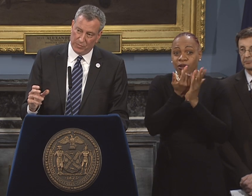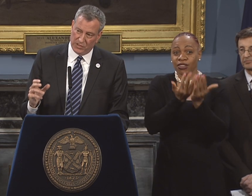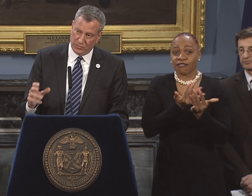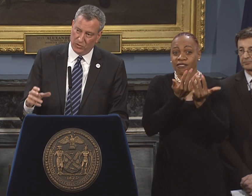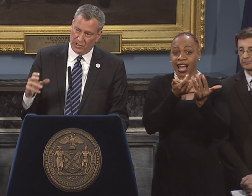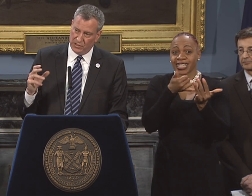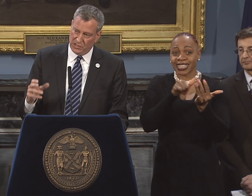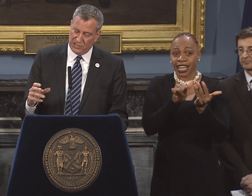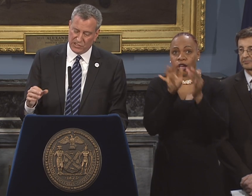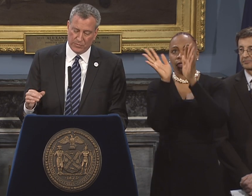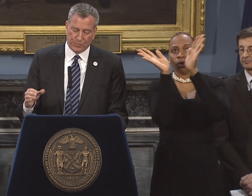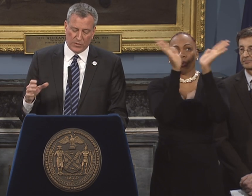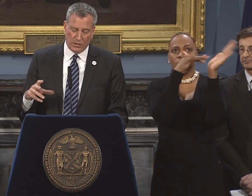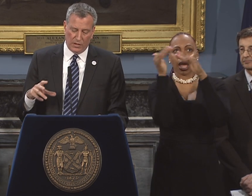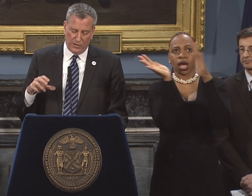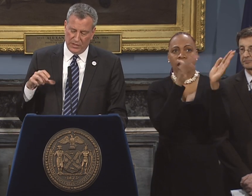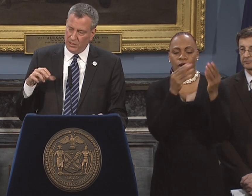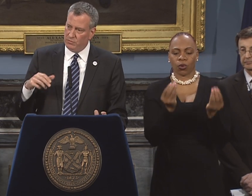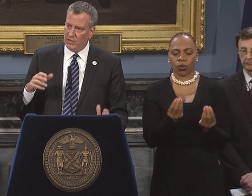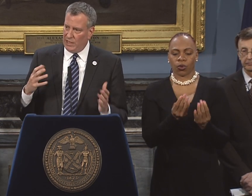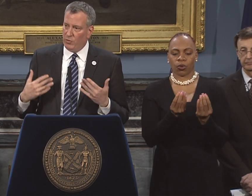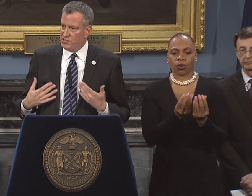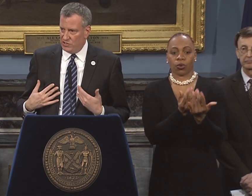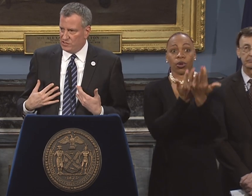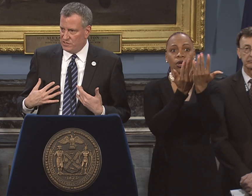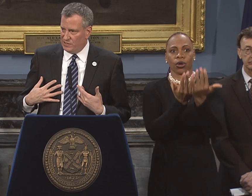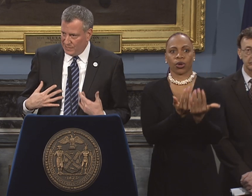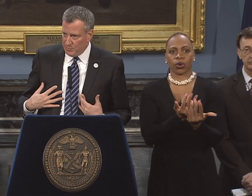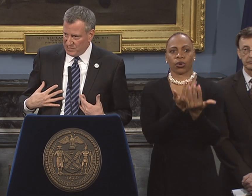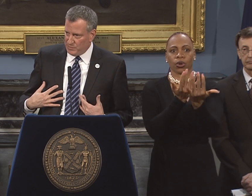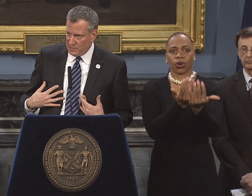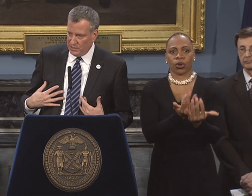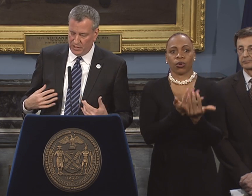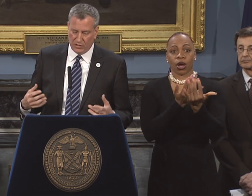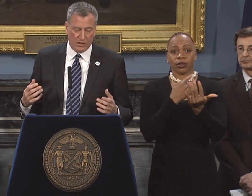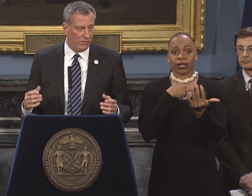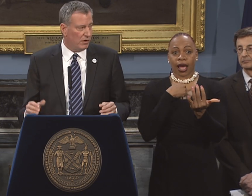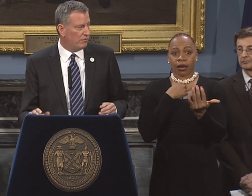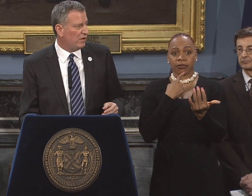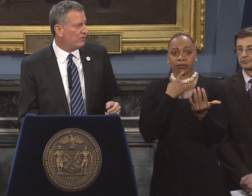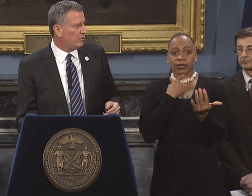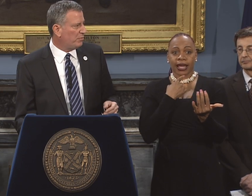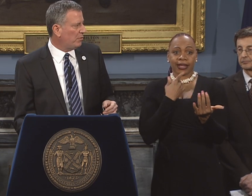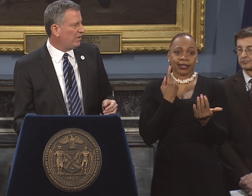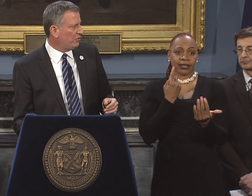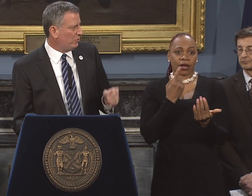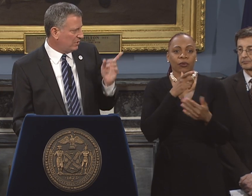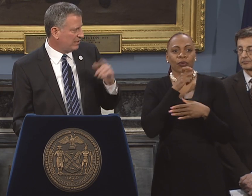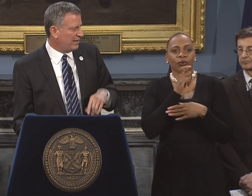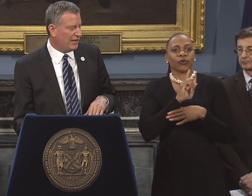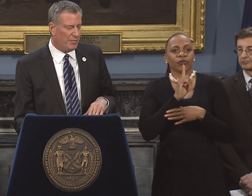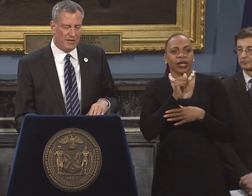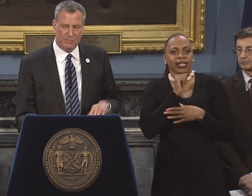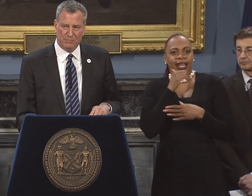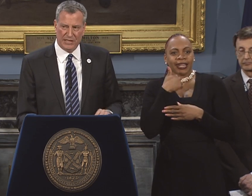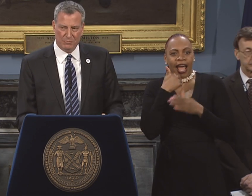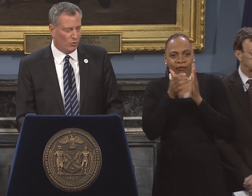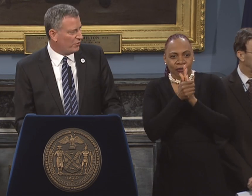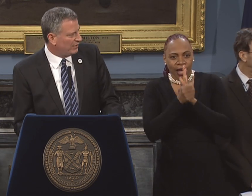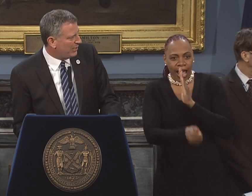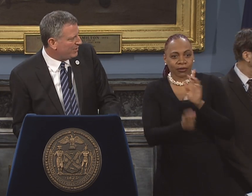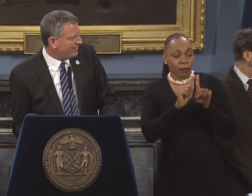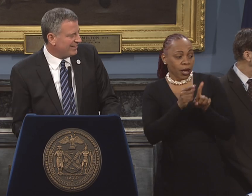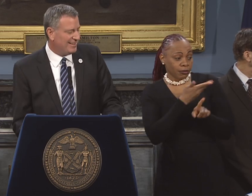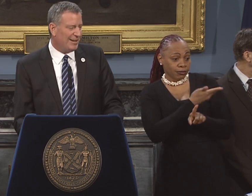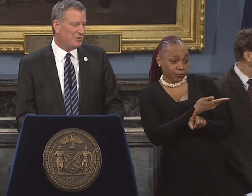has whipped up the smoke and the dust. I would say, just as a layman speaking here, and if our friends from the Department of Health can come in and be